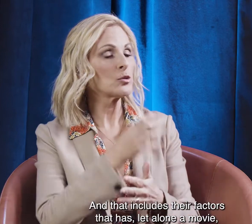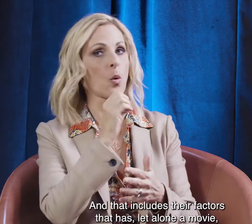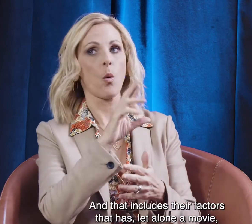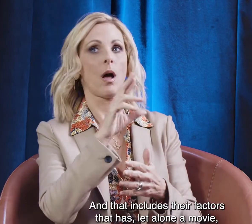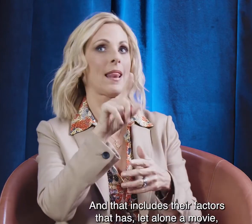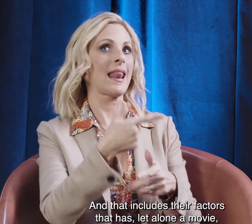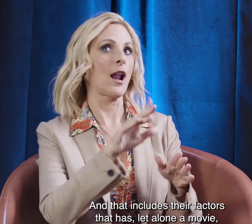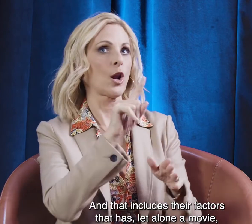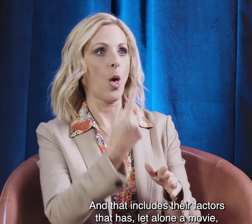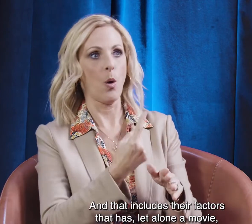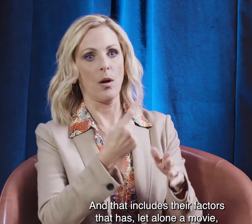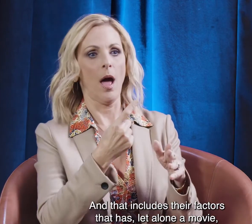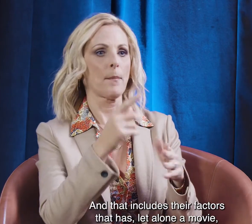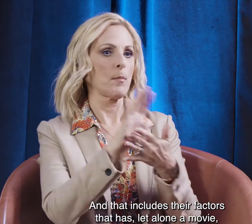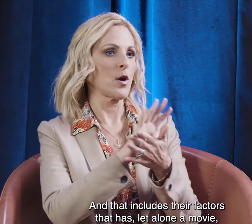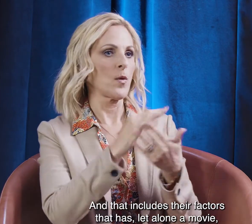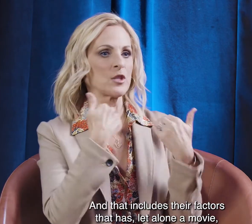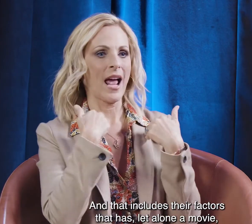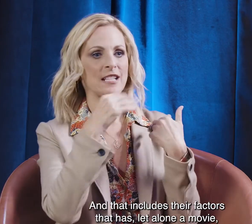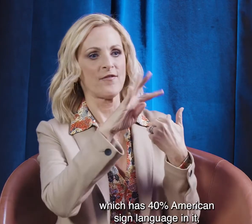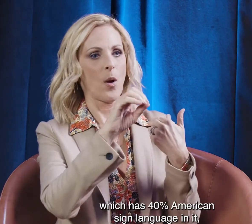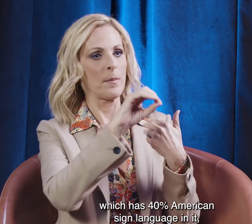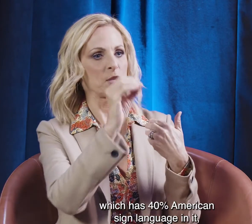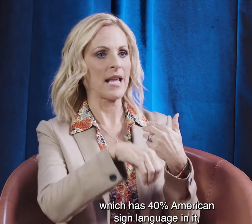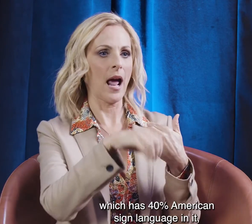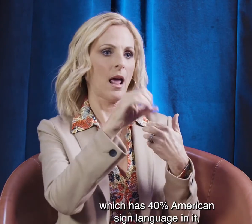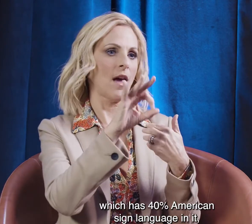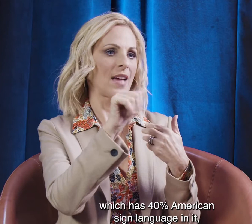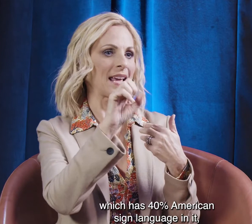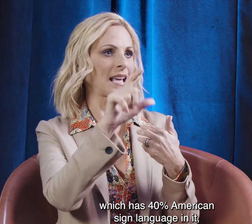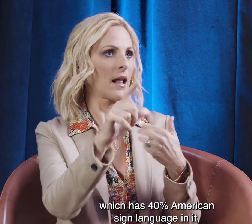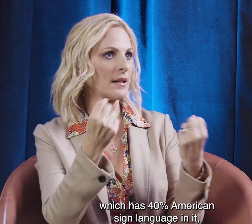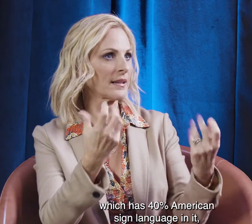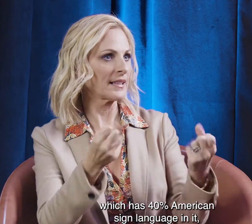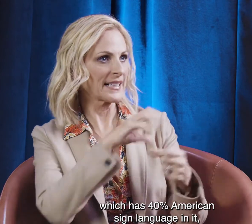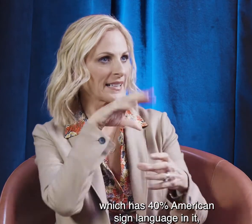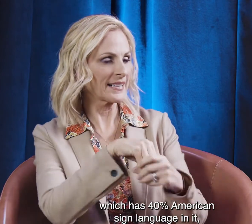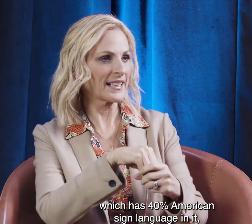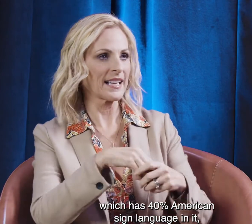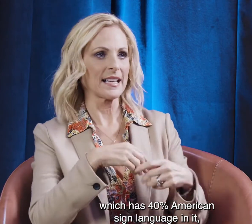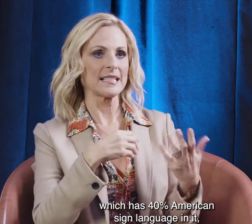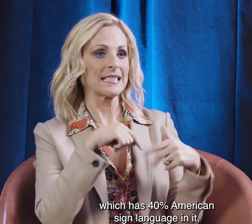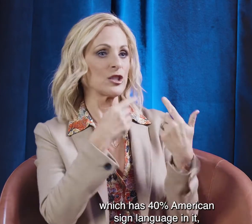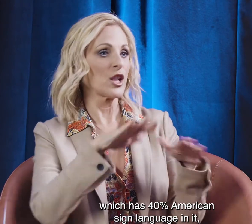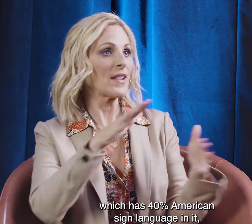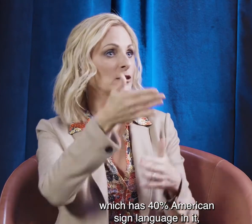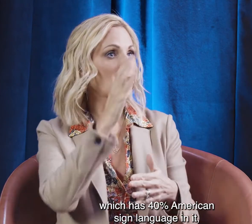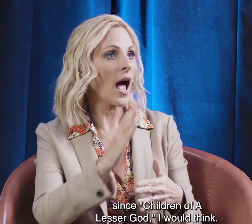includes deaf actors, that has, let alone a movie which has 40% American Sign Language in it. Since